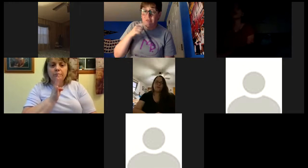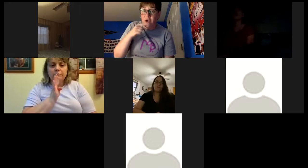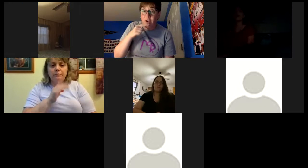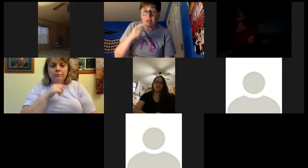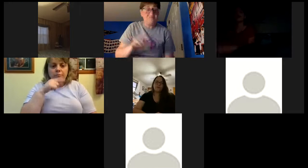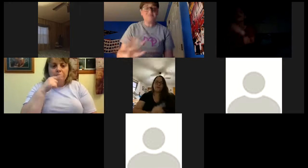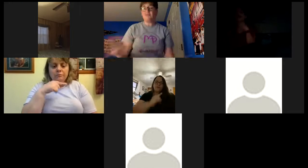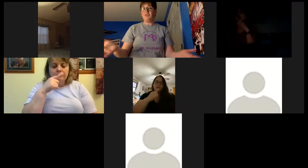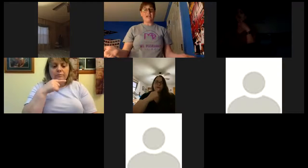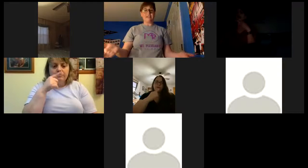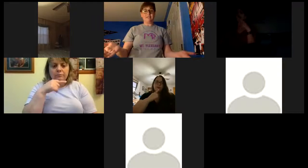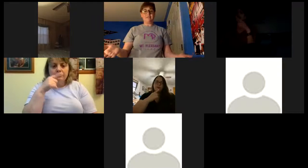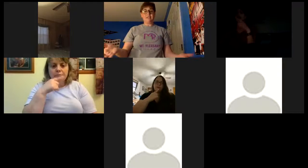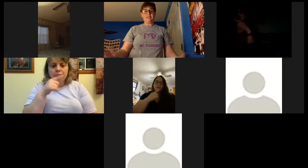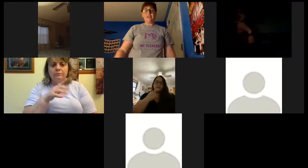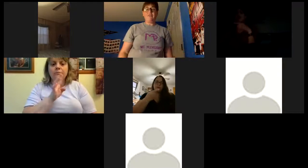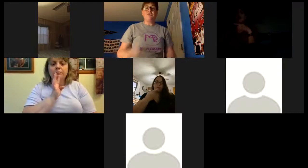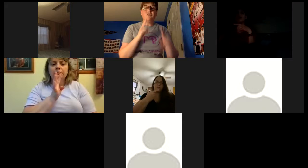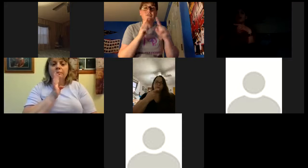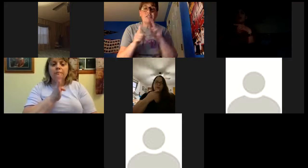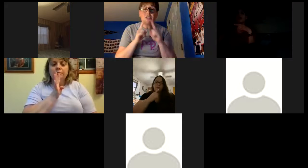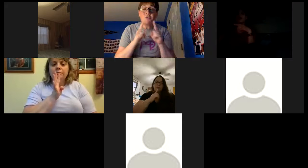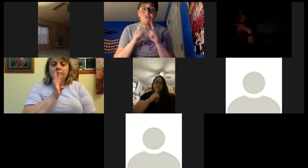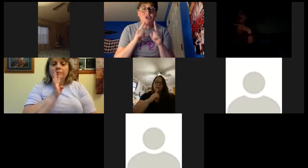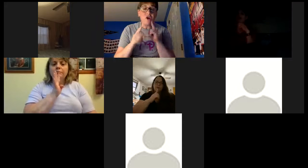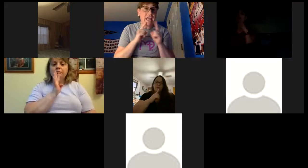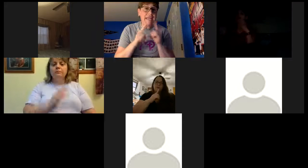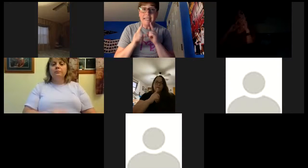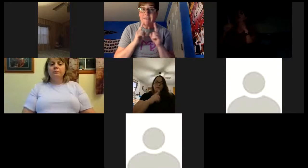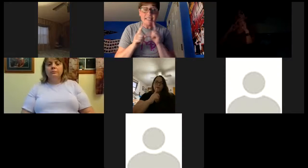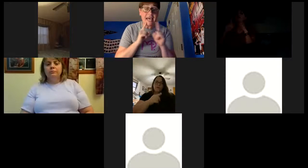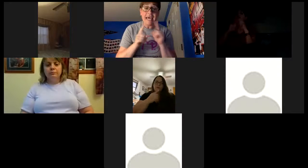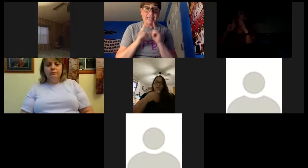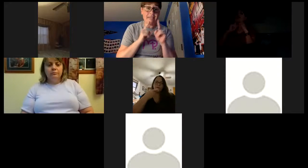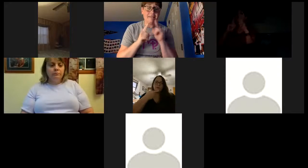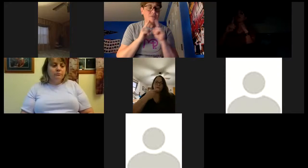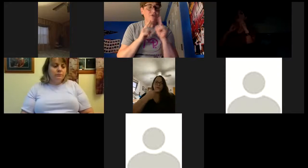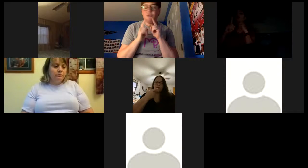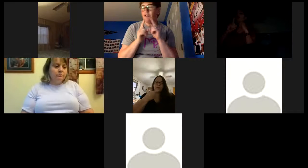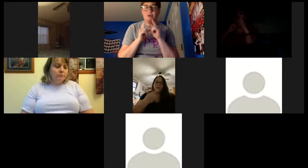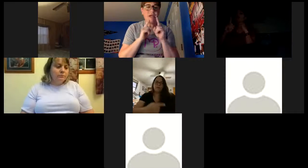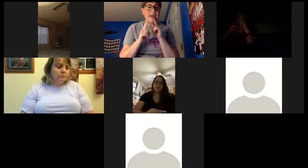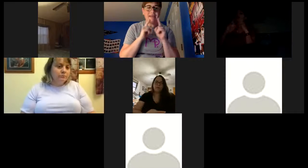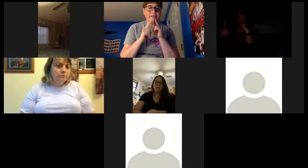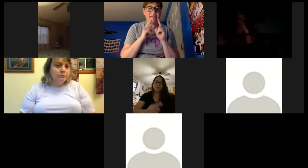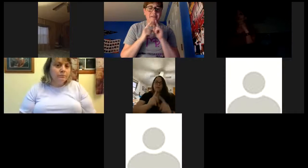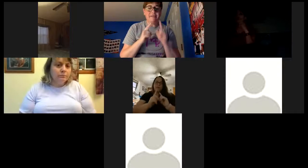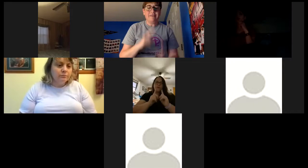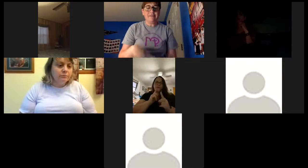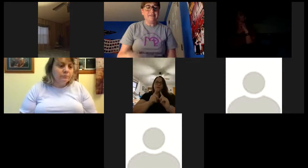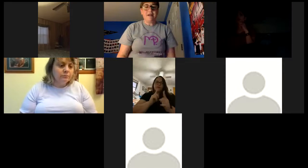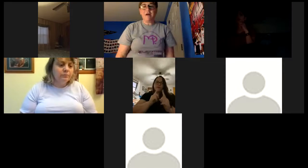one for talk, you're fine. If you use this one for talk and even say, you're okay.